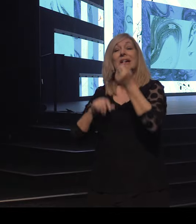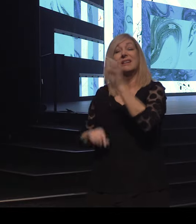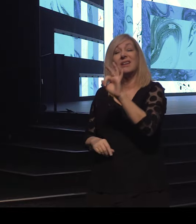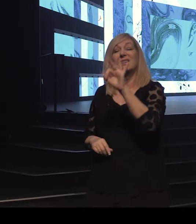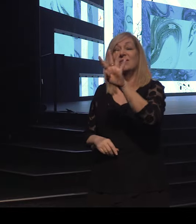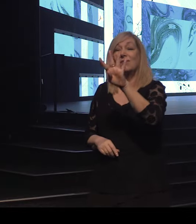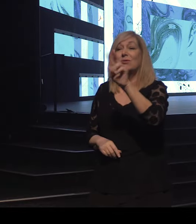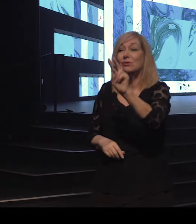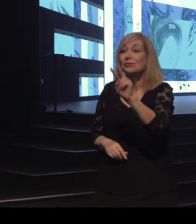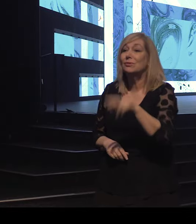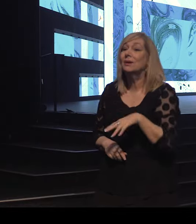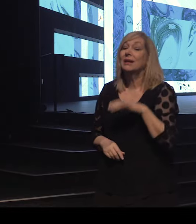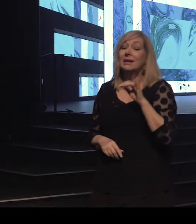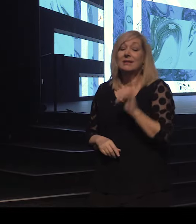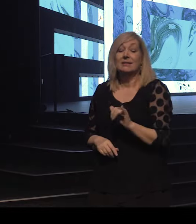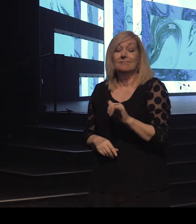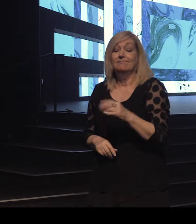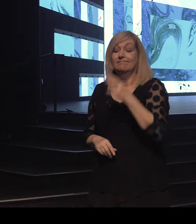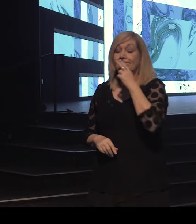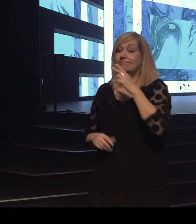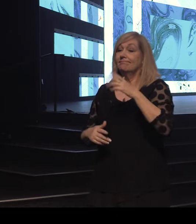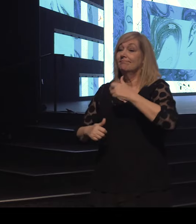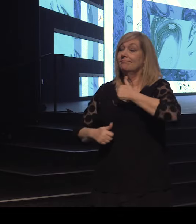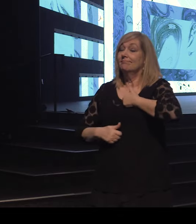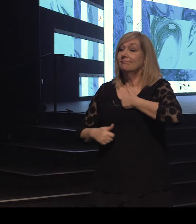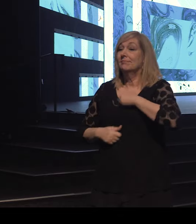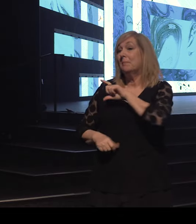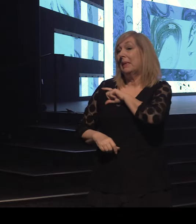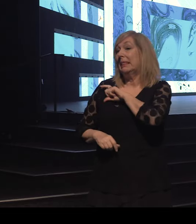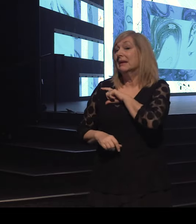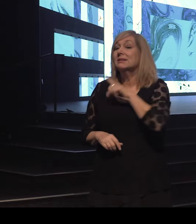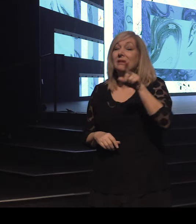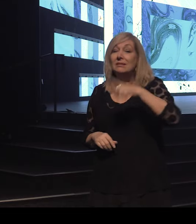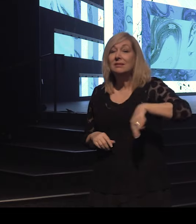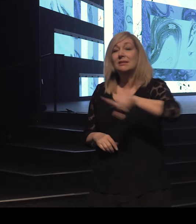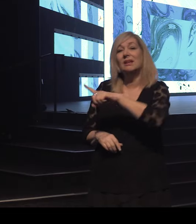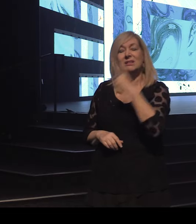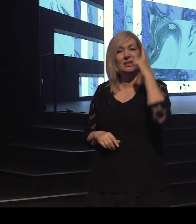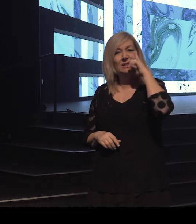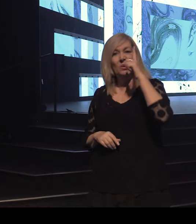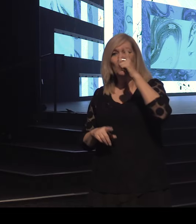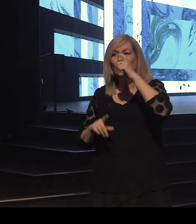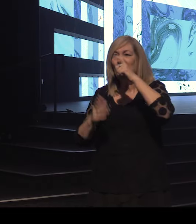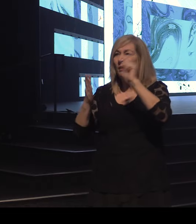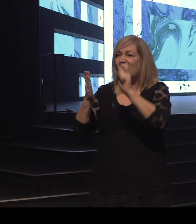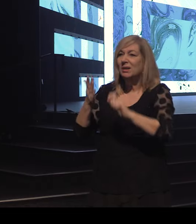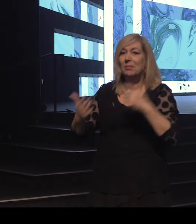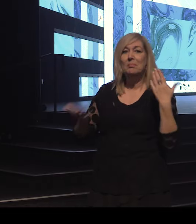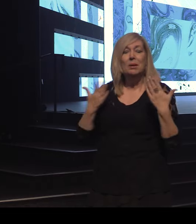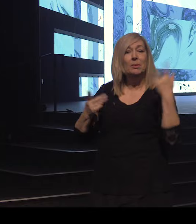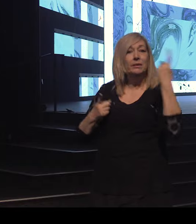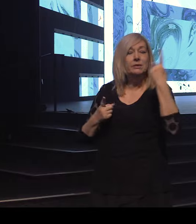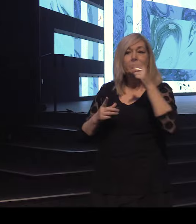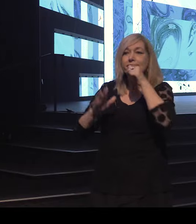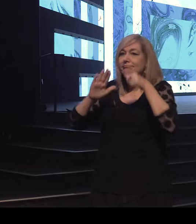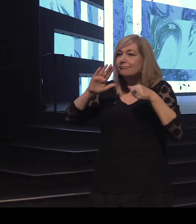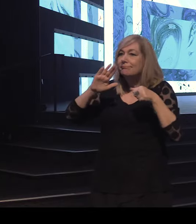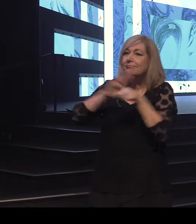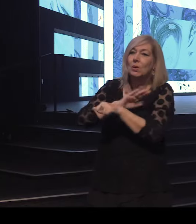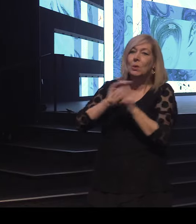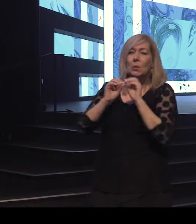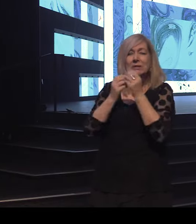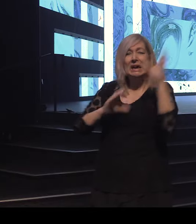1942. Gestapo, the German police, was convinced that they had come from a large national underground organization,